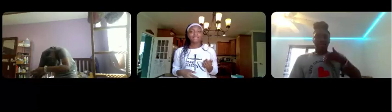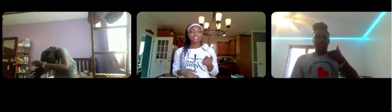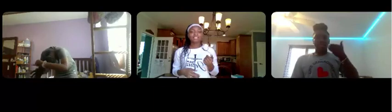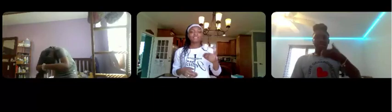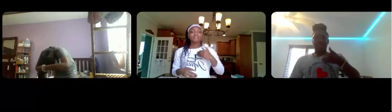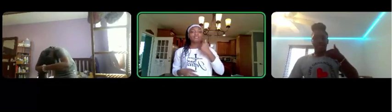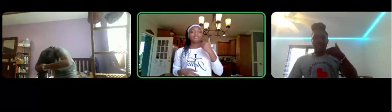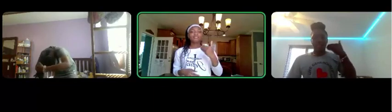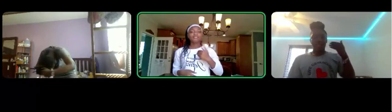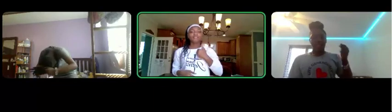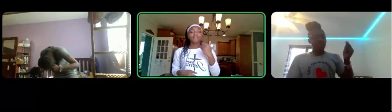this.